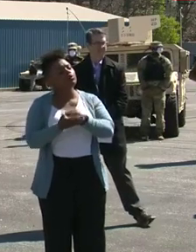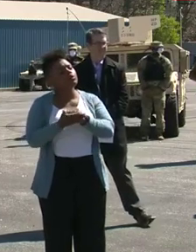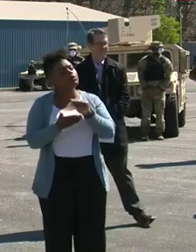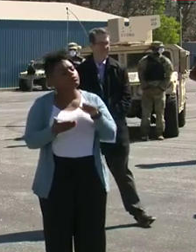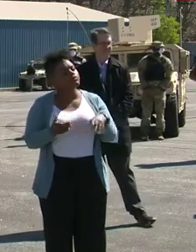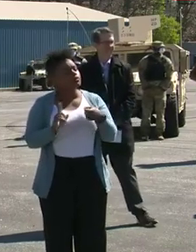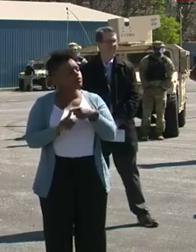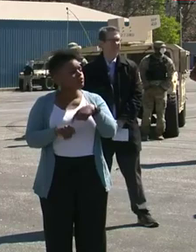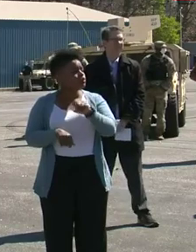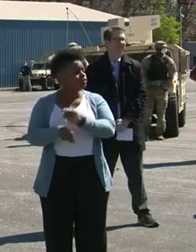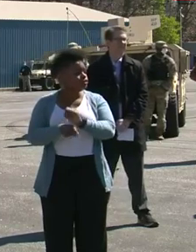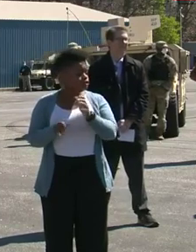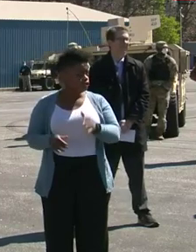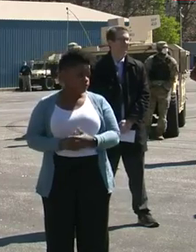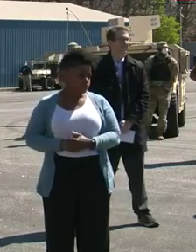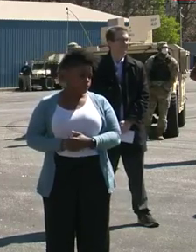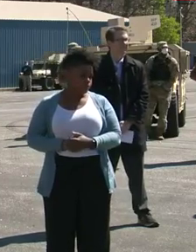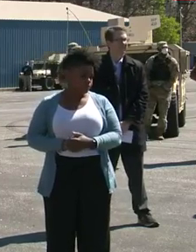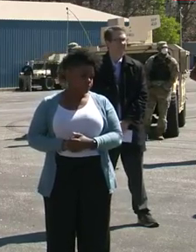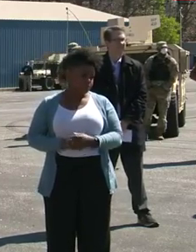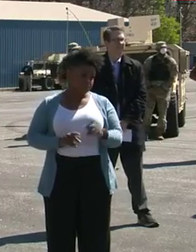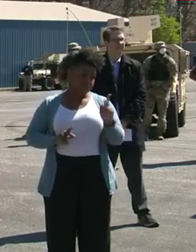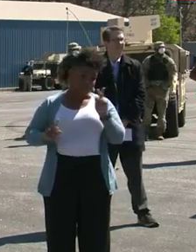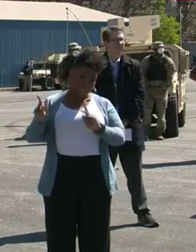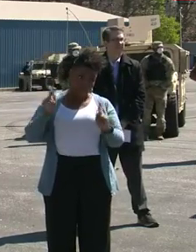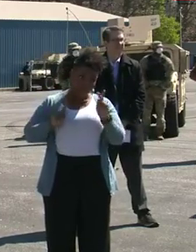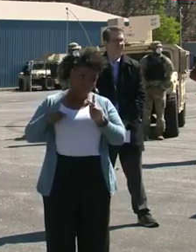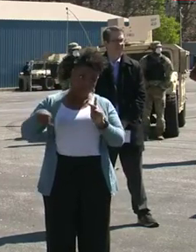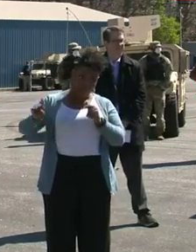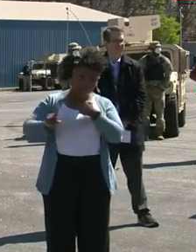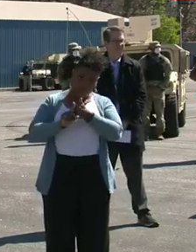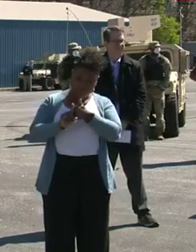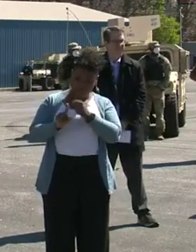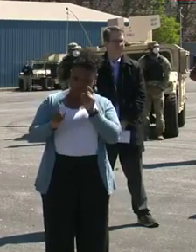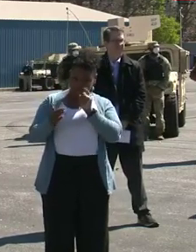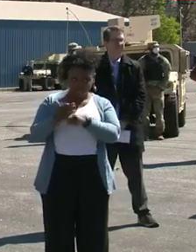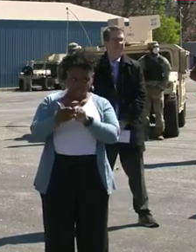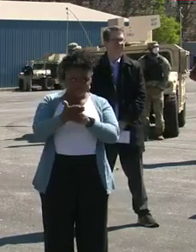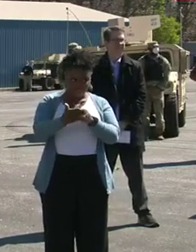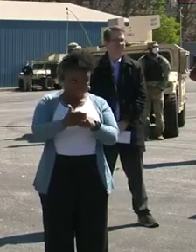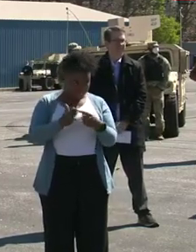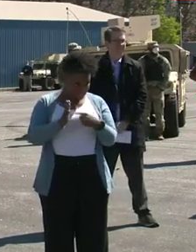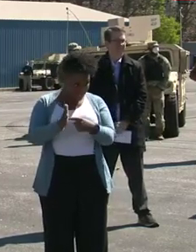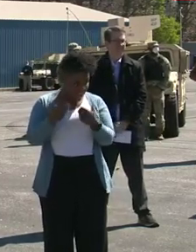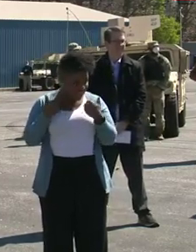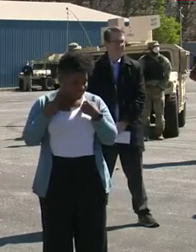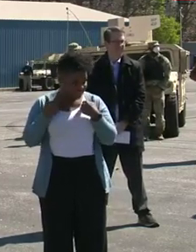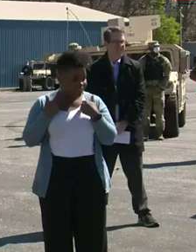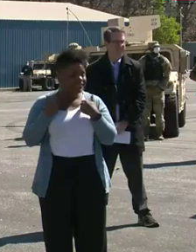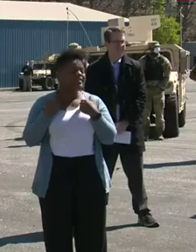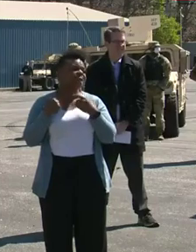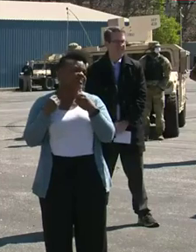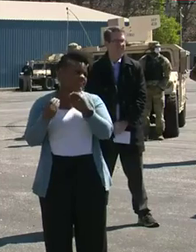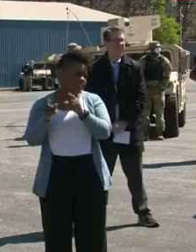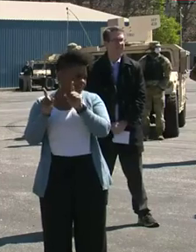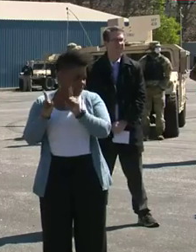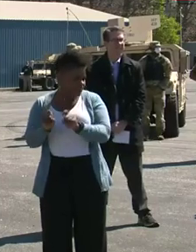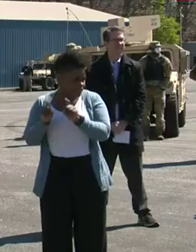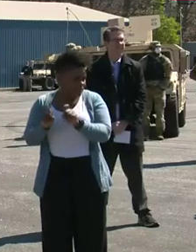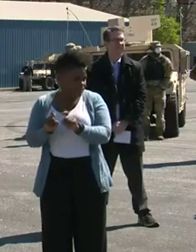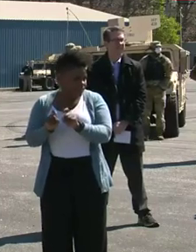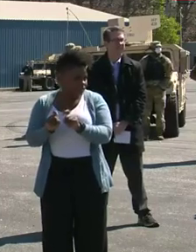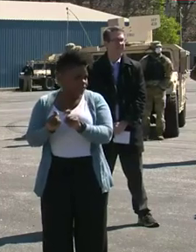who identified as having symptoms were tested and were asked to were tested